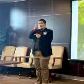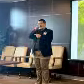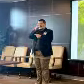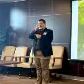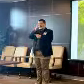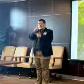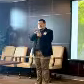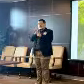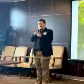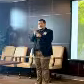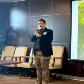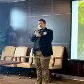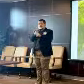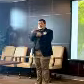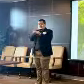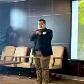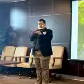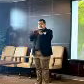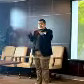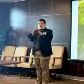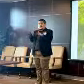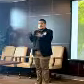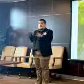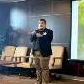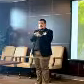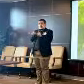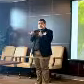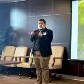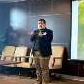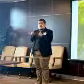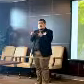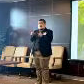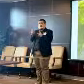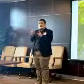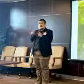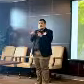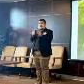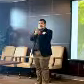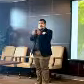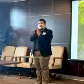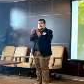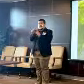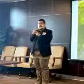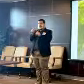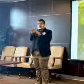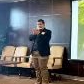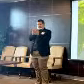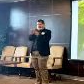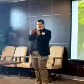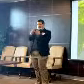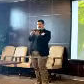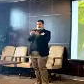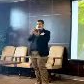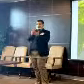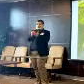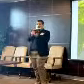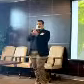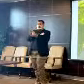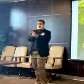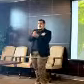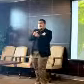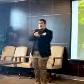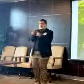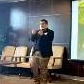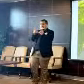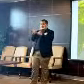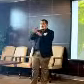and kept it from spreading. Our unfortunately learned skill set from being a cancer family proved helpful, but there